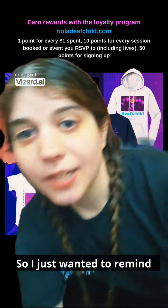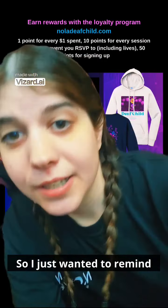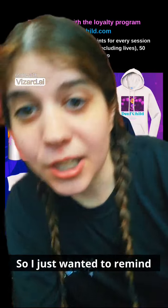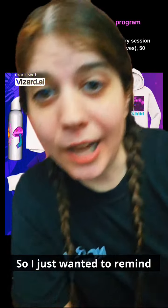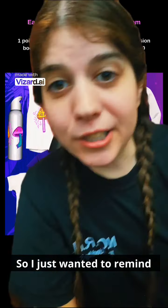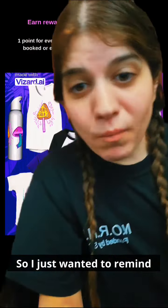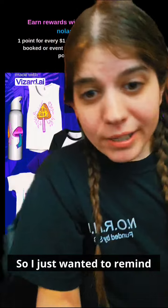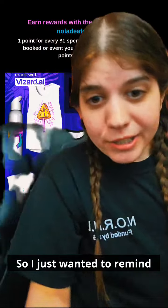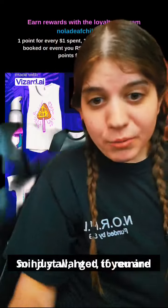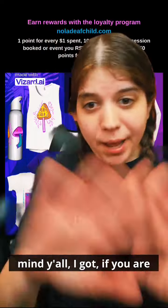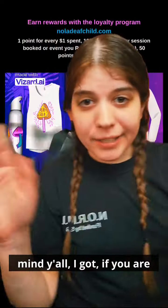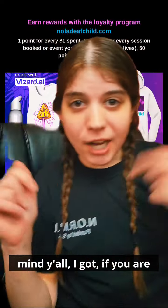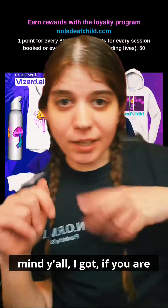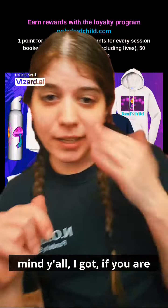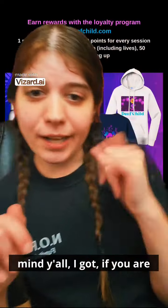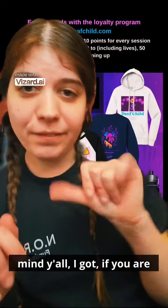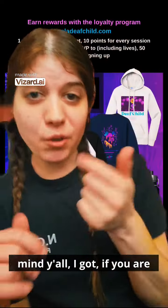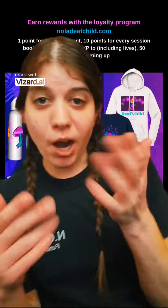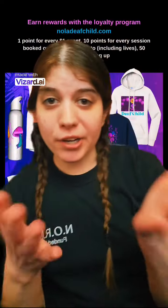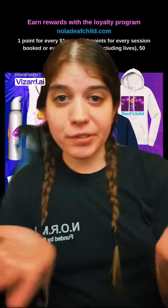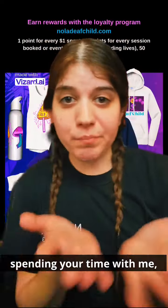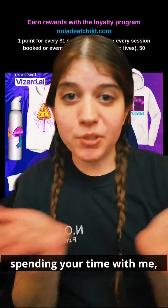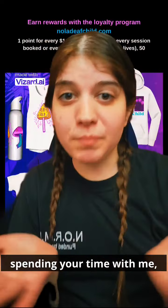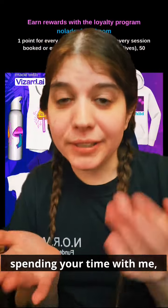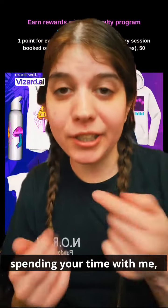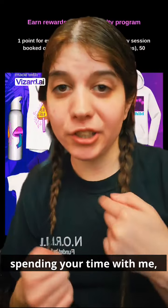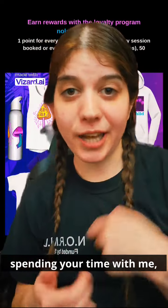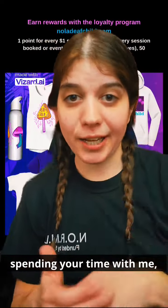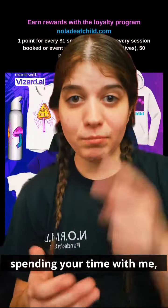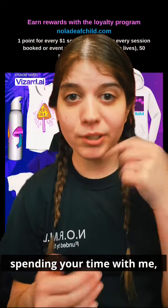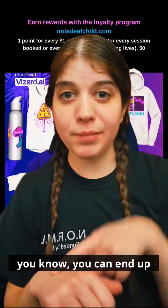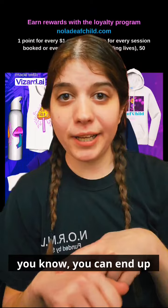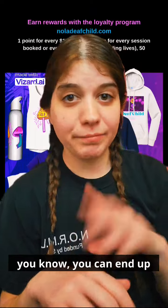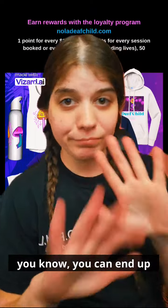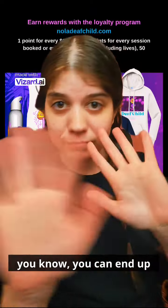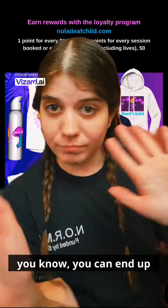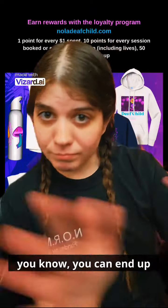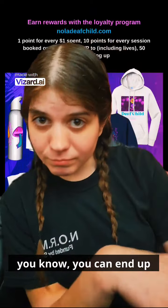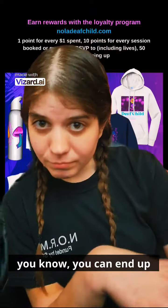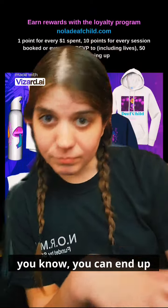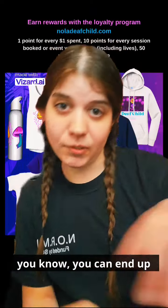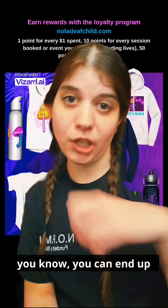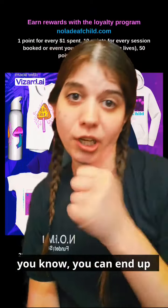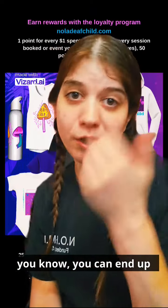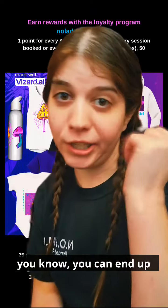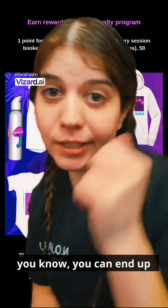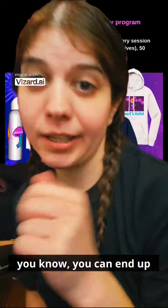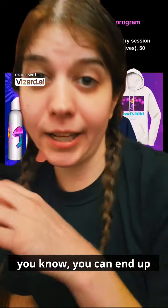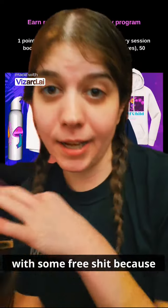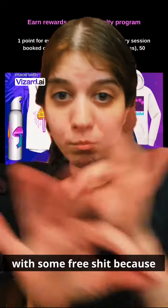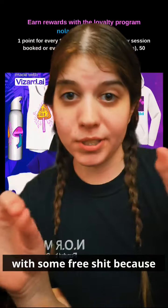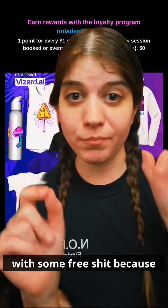So I just wanted to remind y'all, like, if you are spending your time with me, you know, you can end up with some free